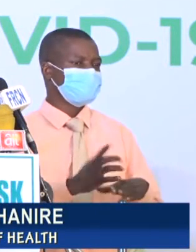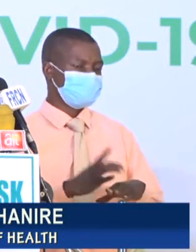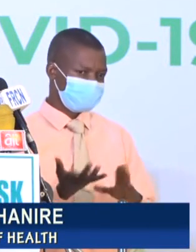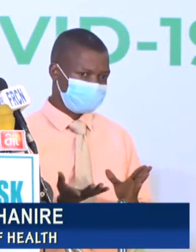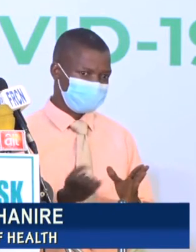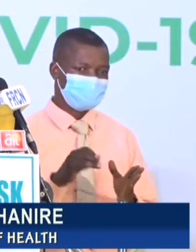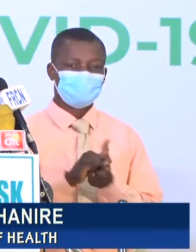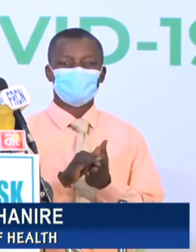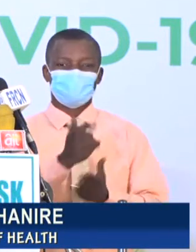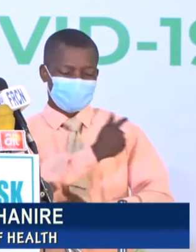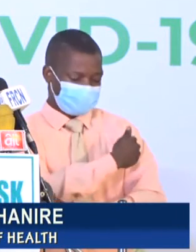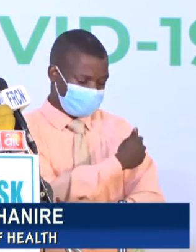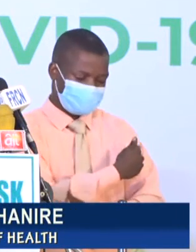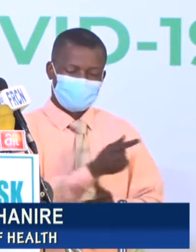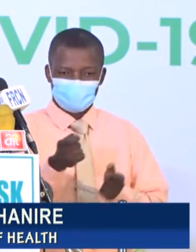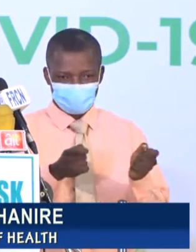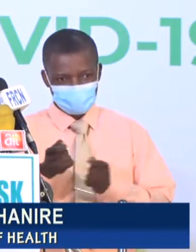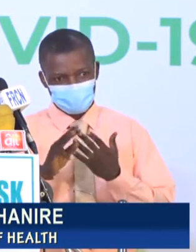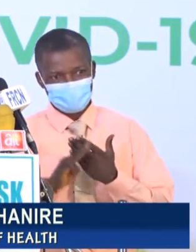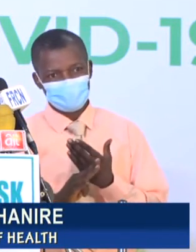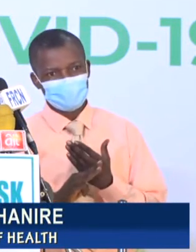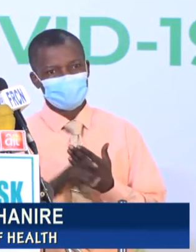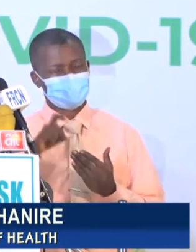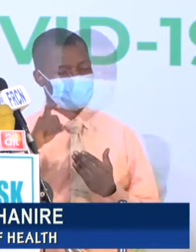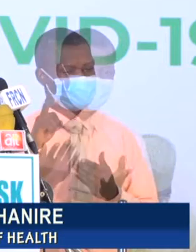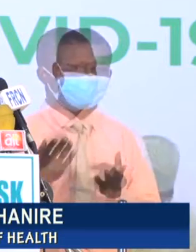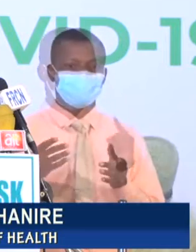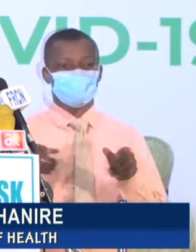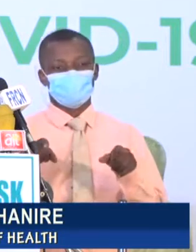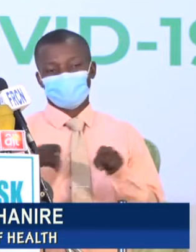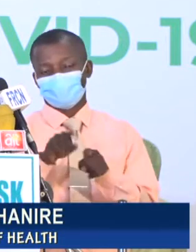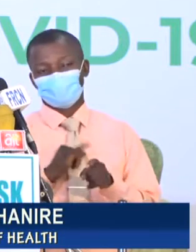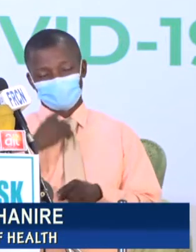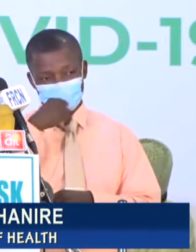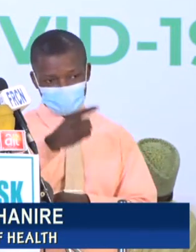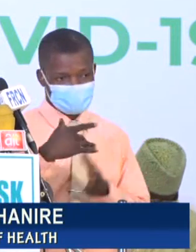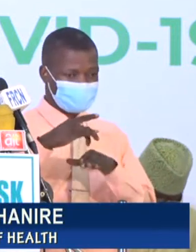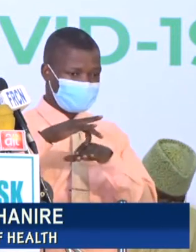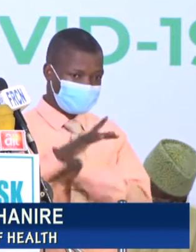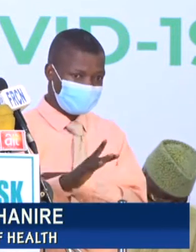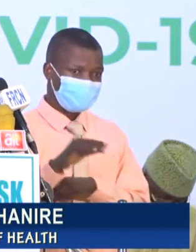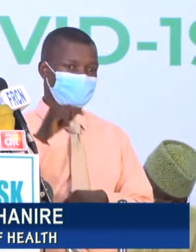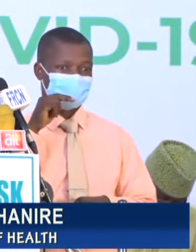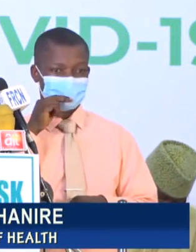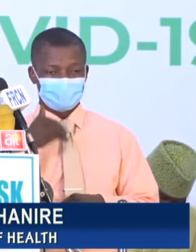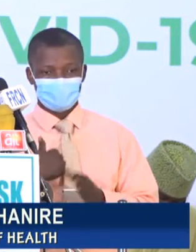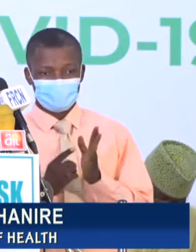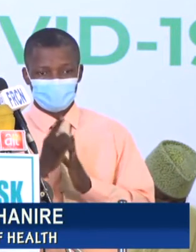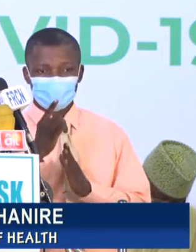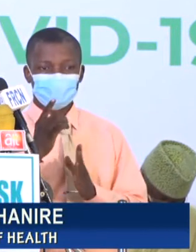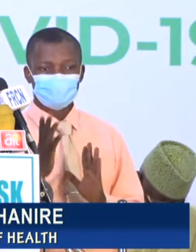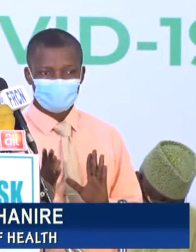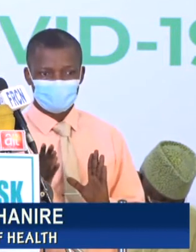So that vaccine management should not become a problem. Nigeria has developed